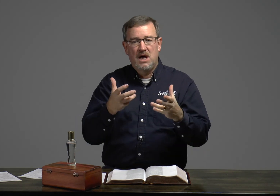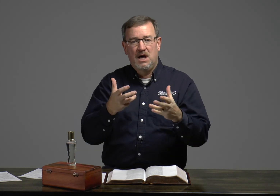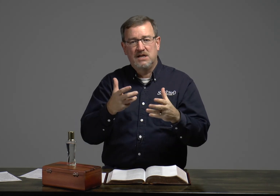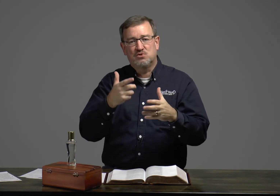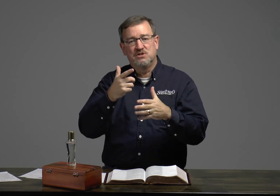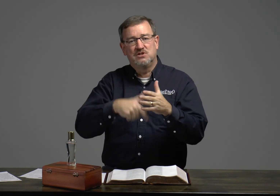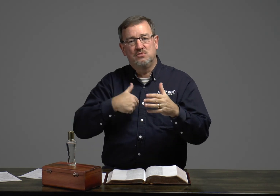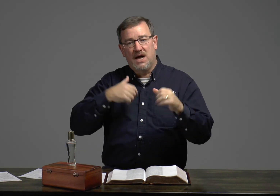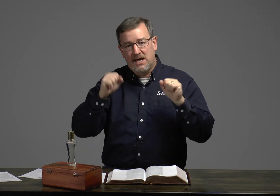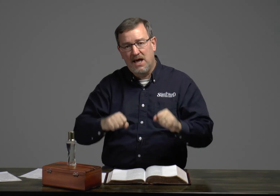I just want to do what I can.